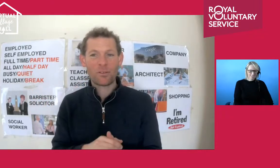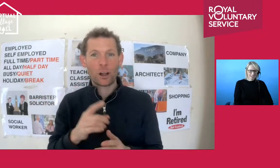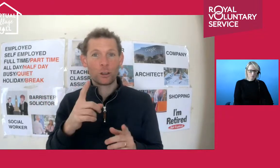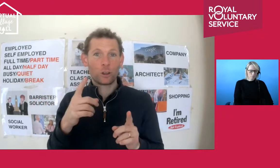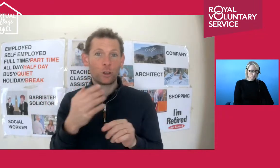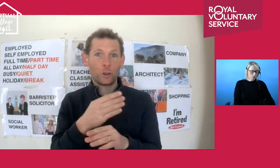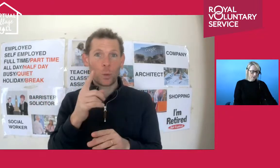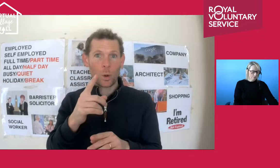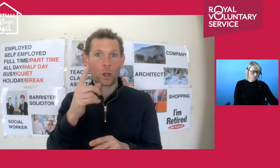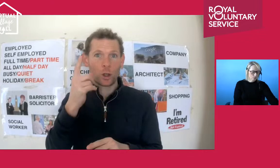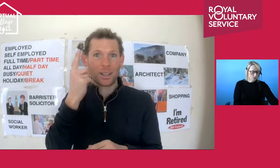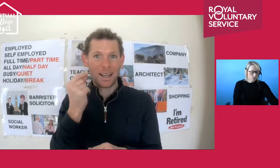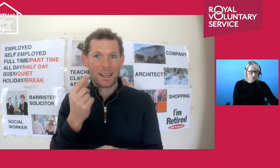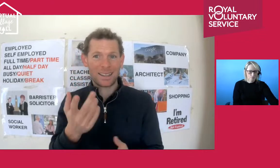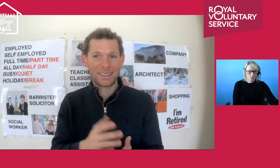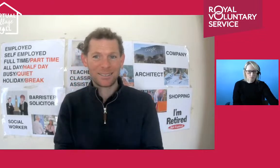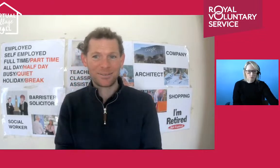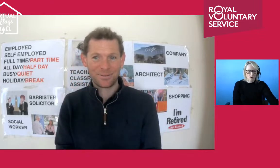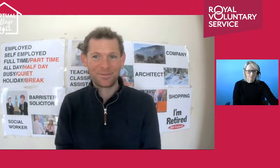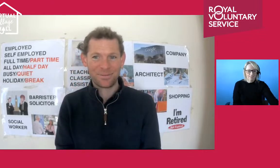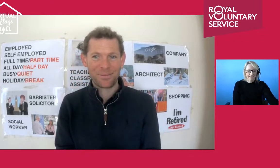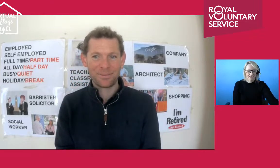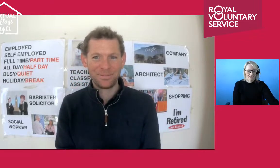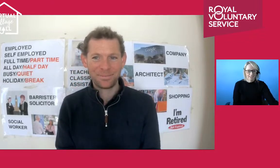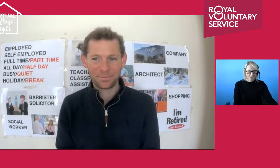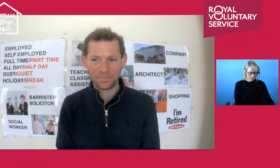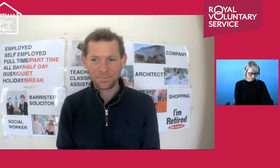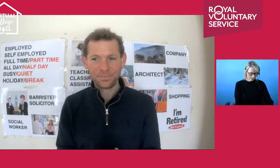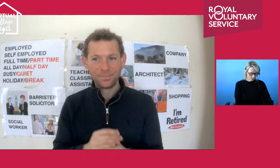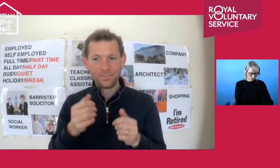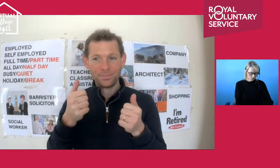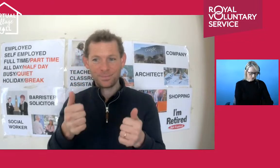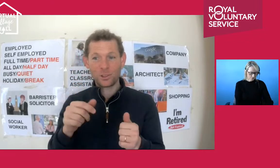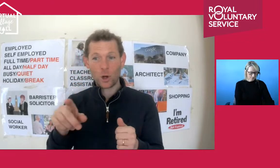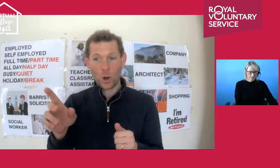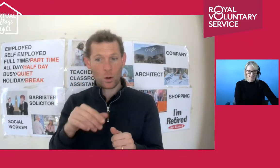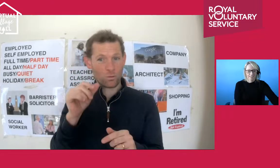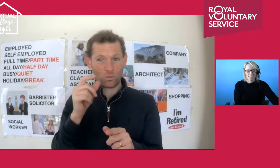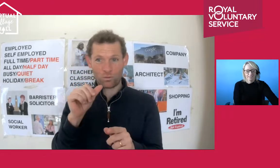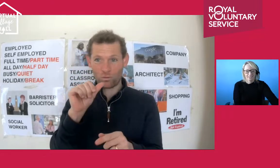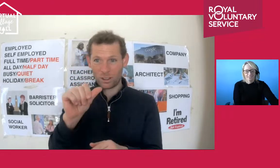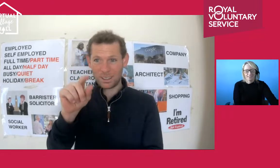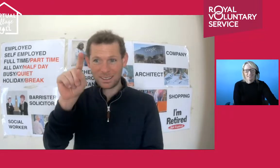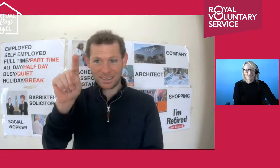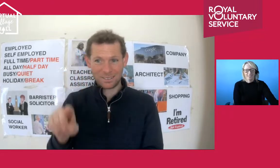but I hope you were able to respond as best you could.